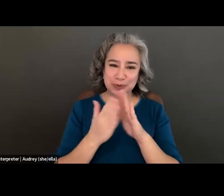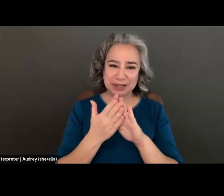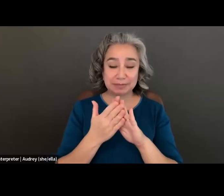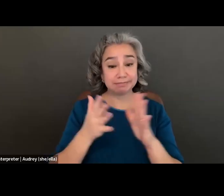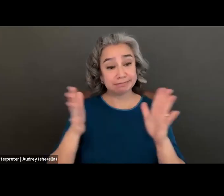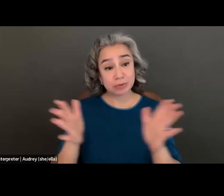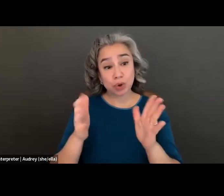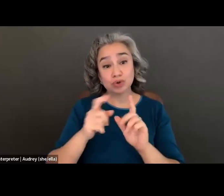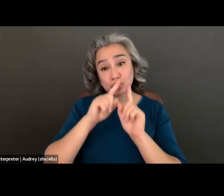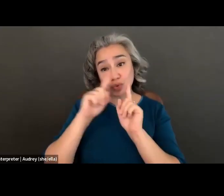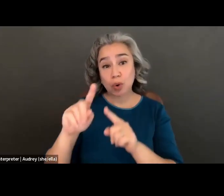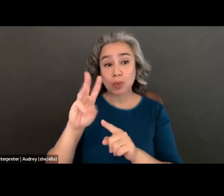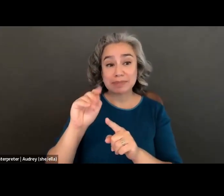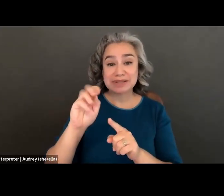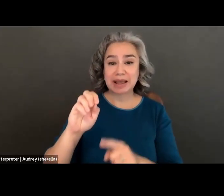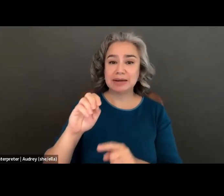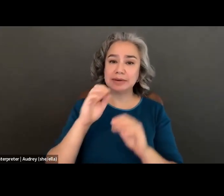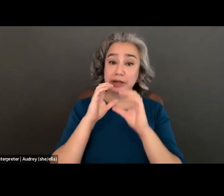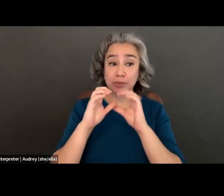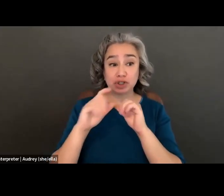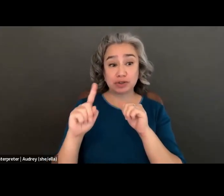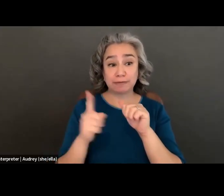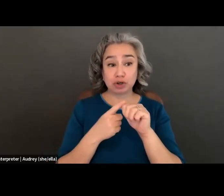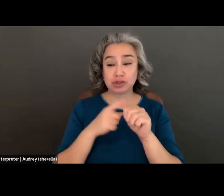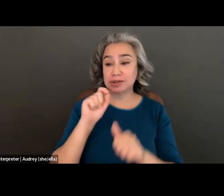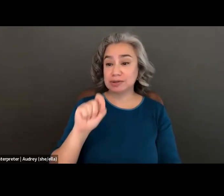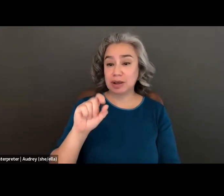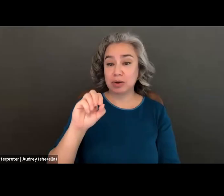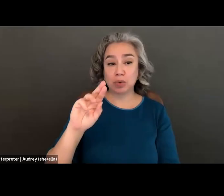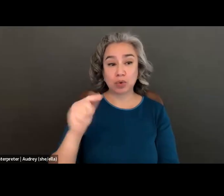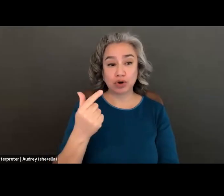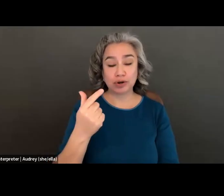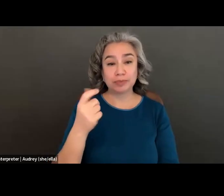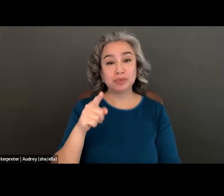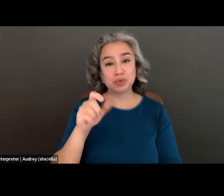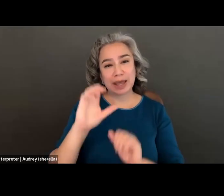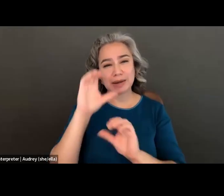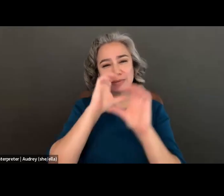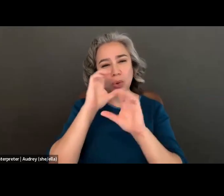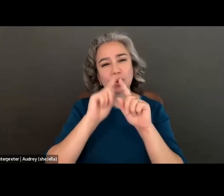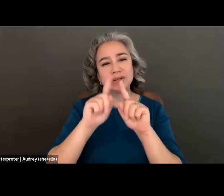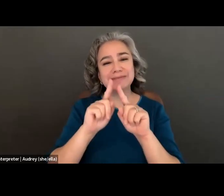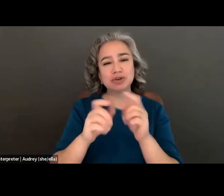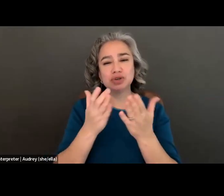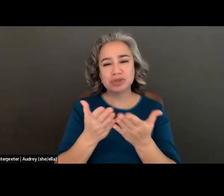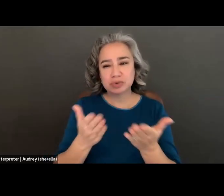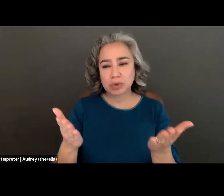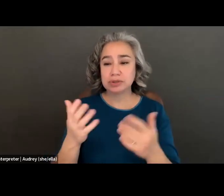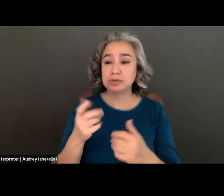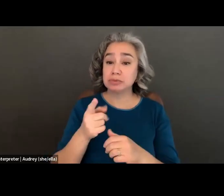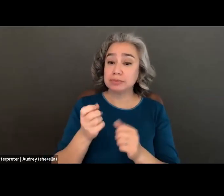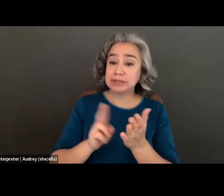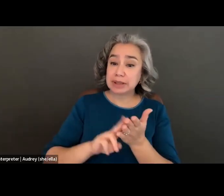to visit our website at communicationfirst.org, where you can explore our many resources, sign